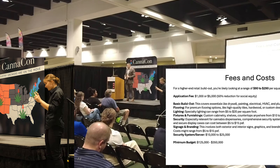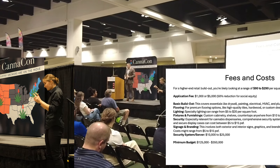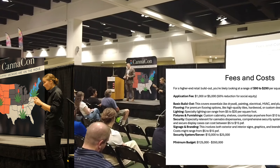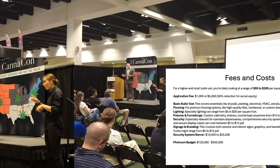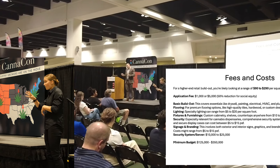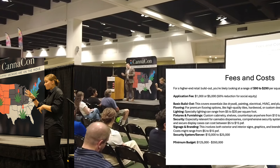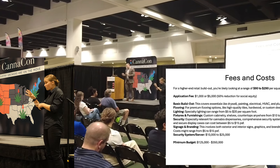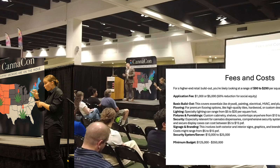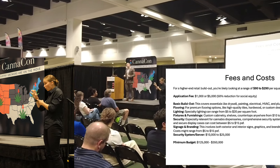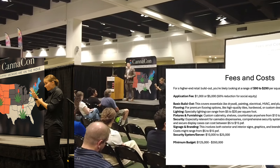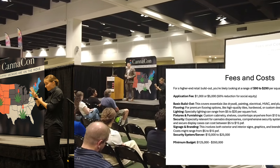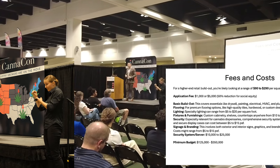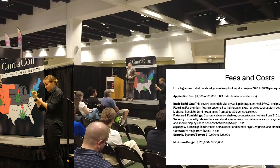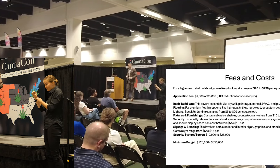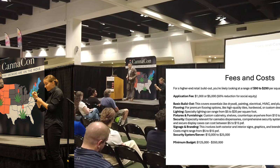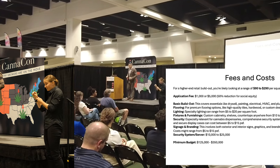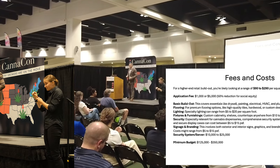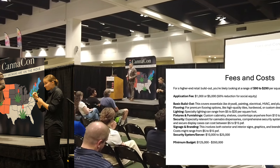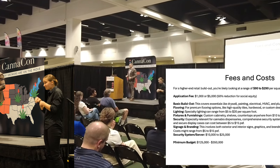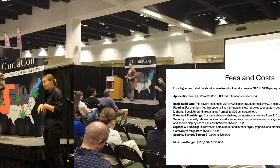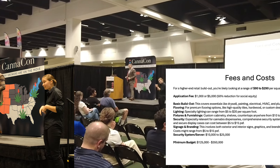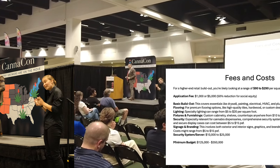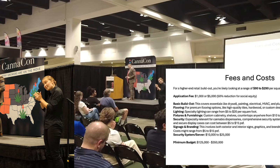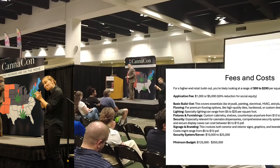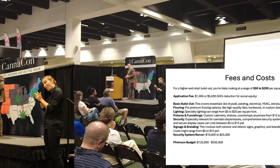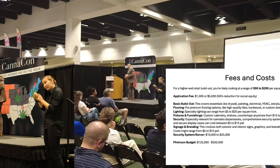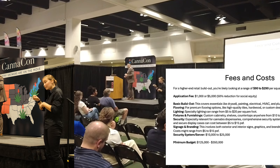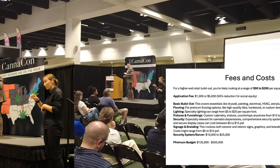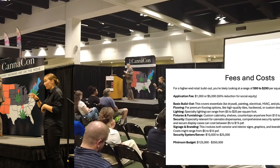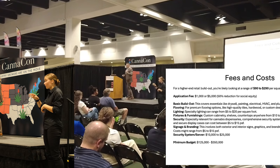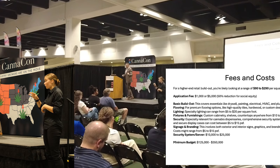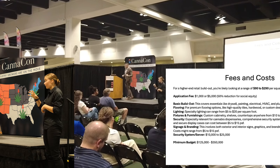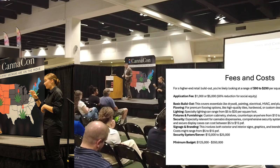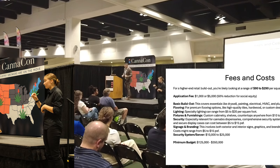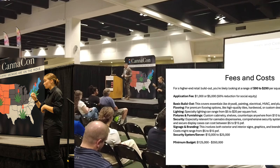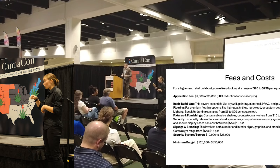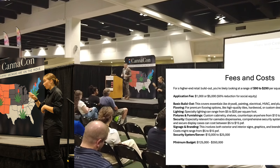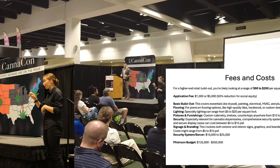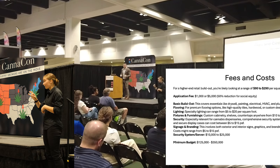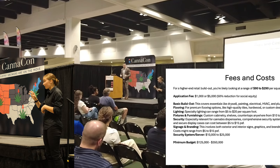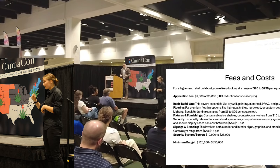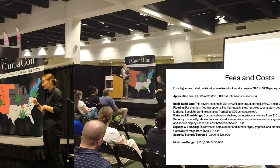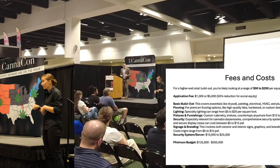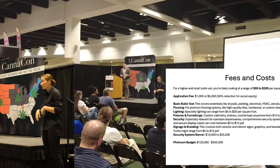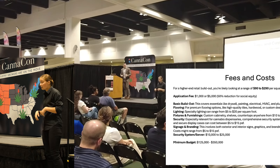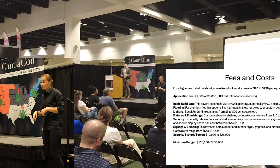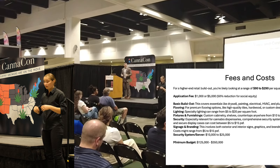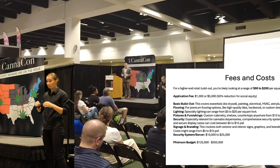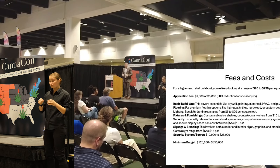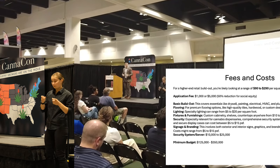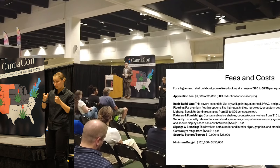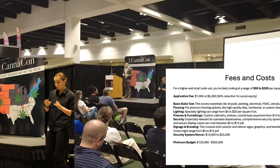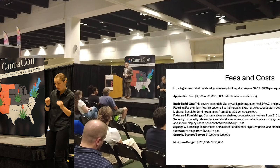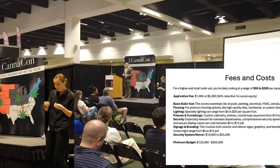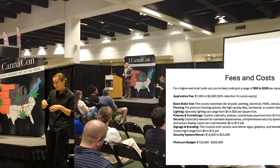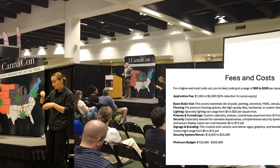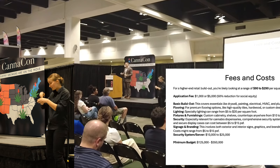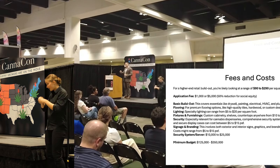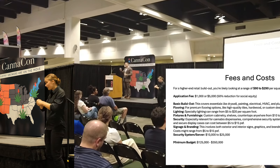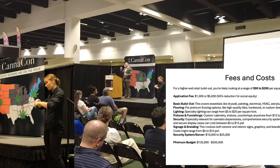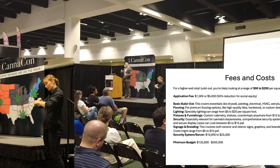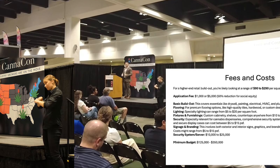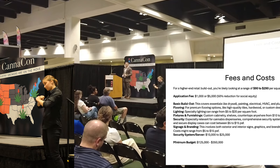feet. That was tight, but we got it done. They literally had their manager's office in their secure storage room.